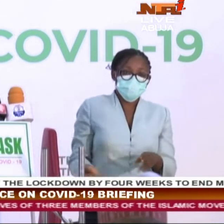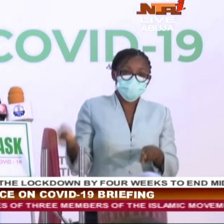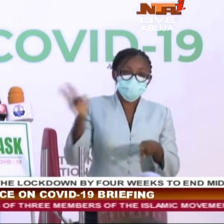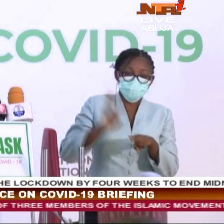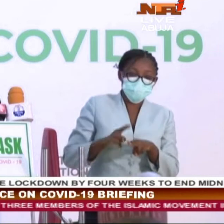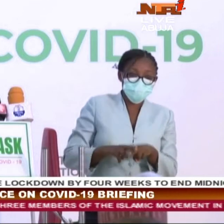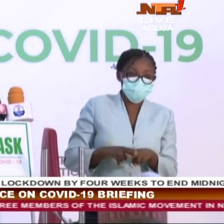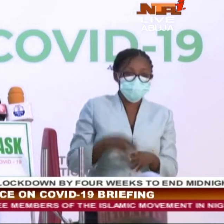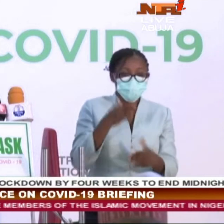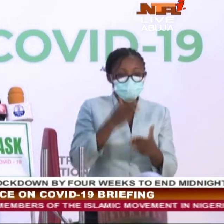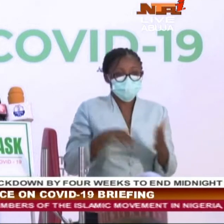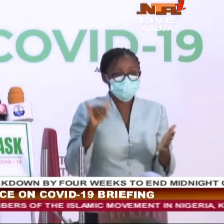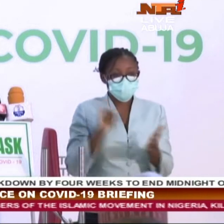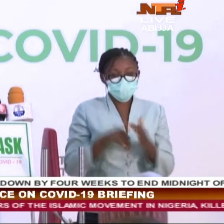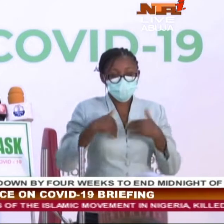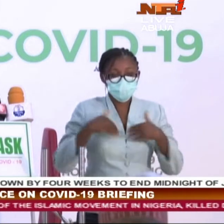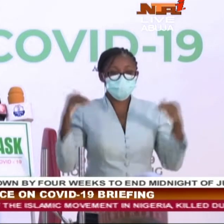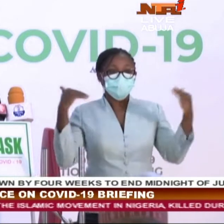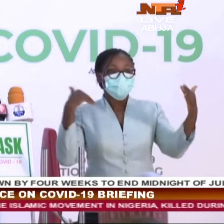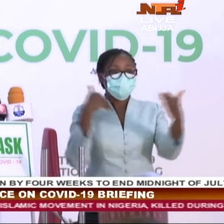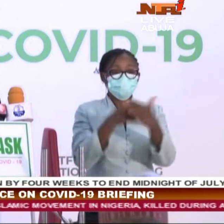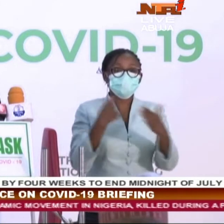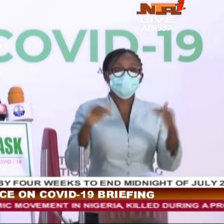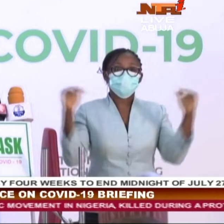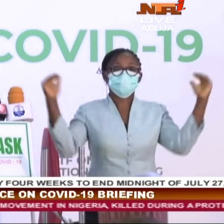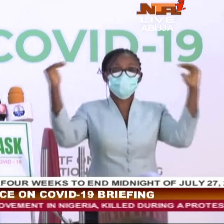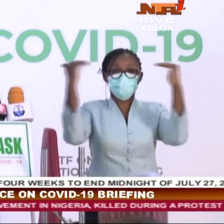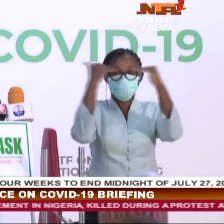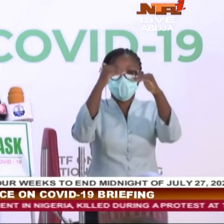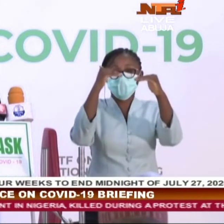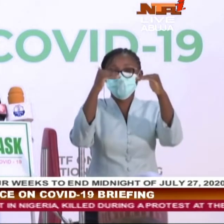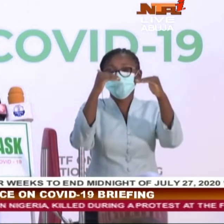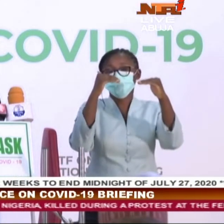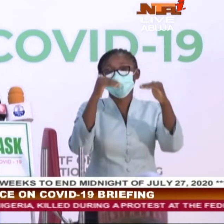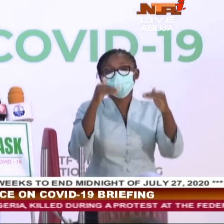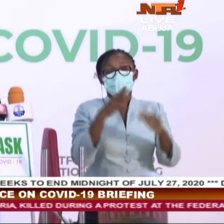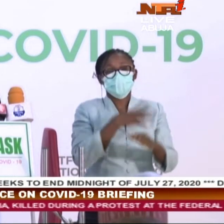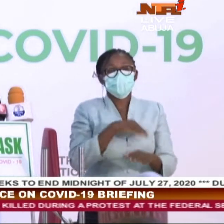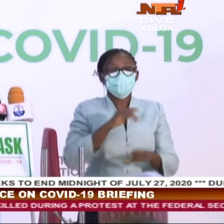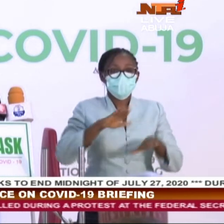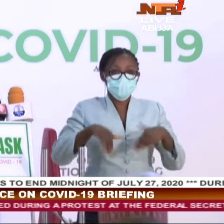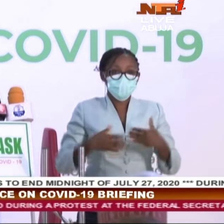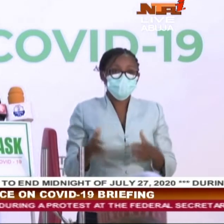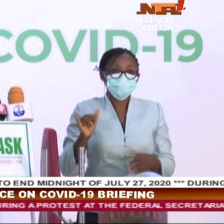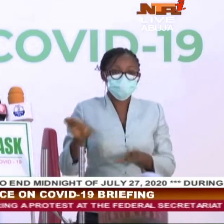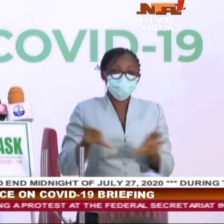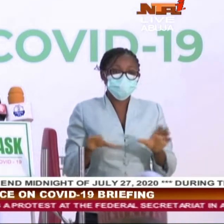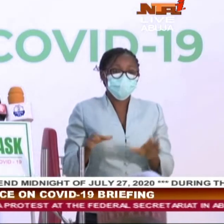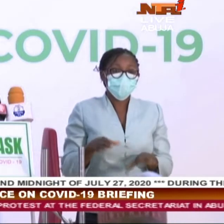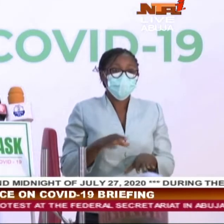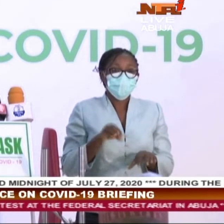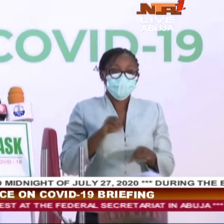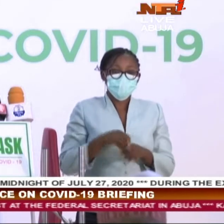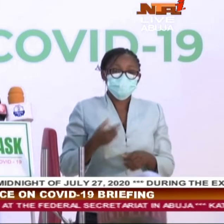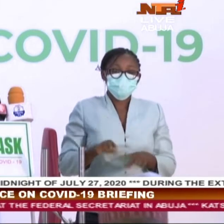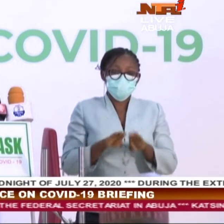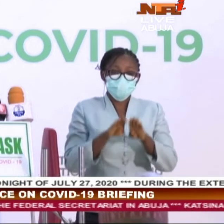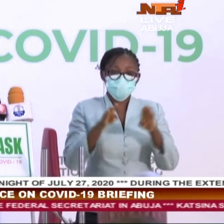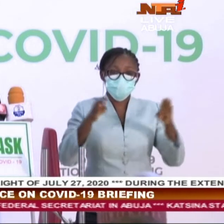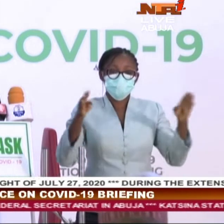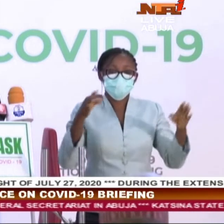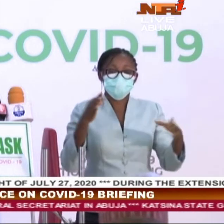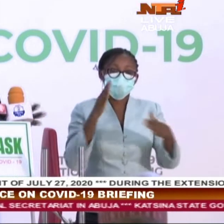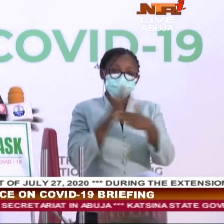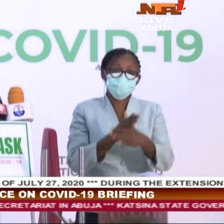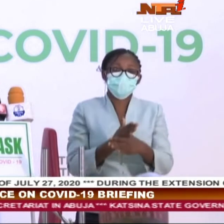curve, and they relaxed or they eased up on the restrictions, and all of a